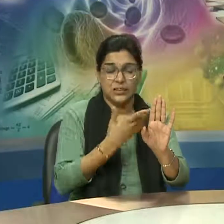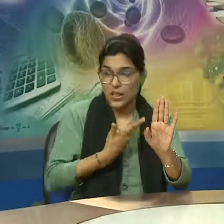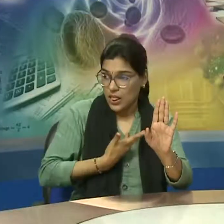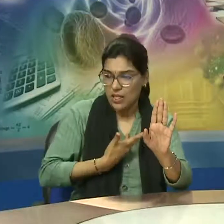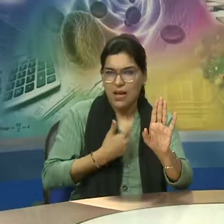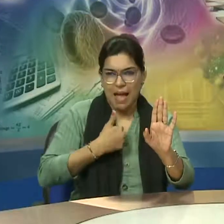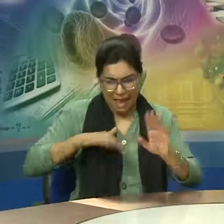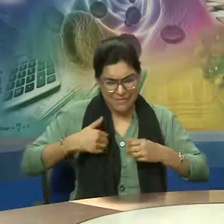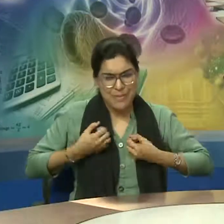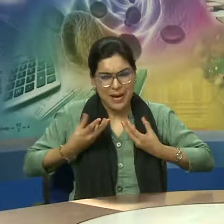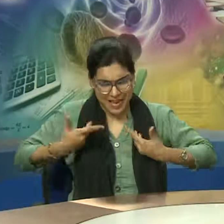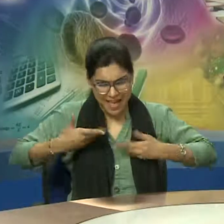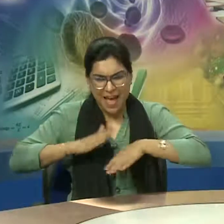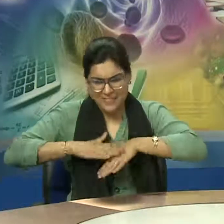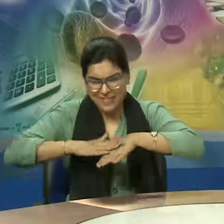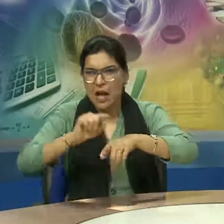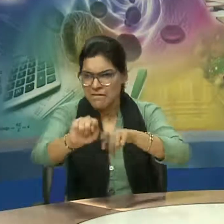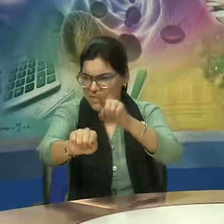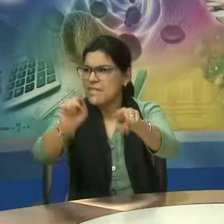He wants to